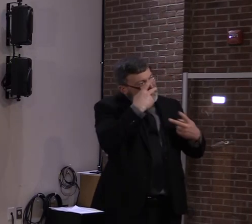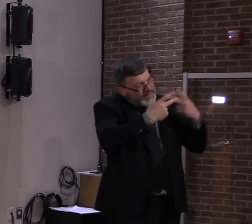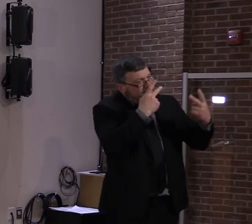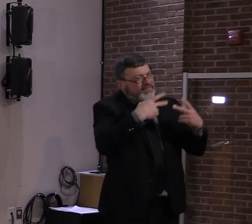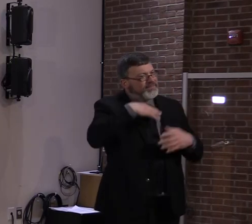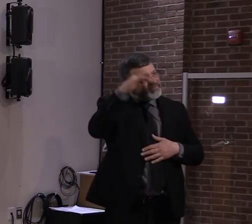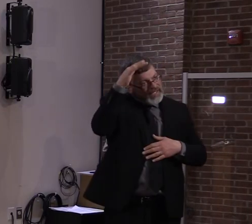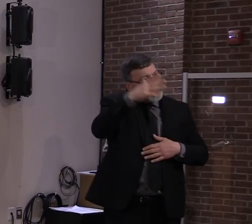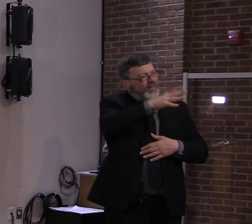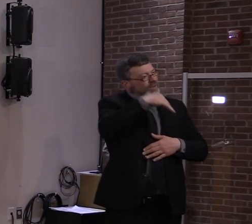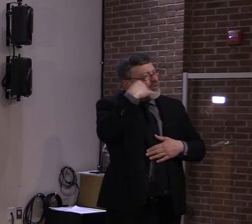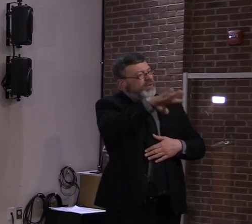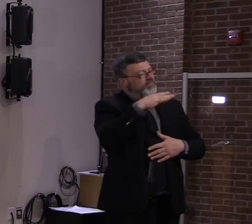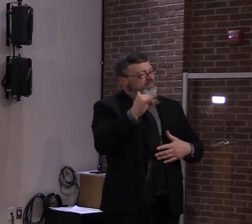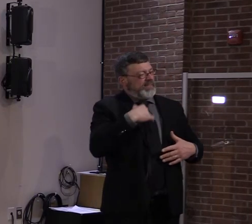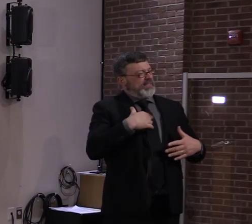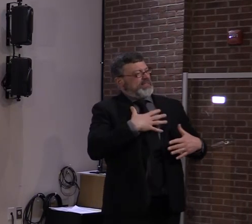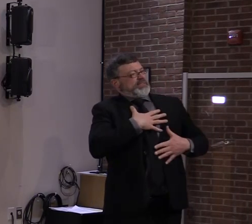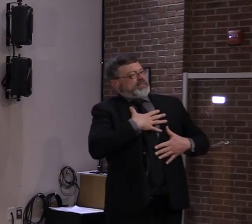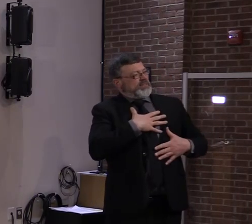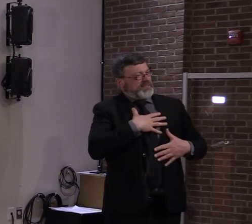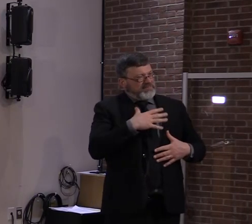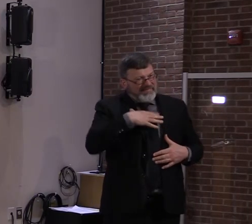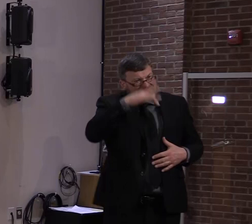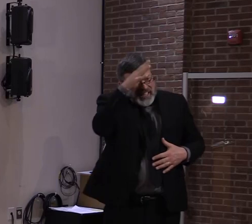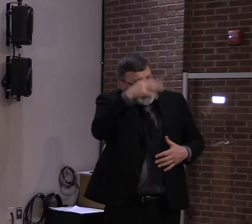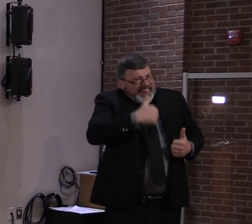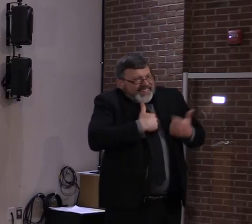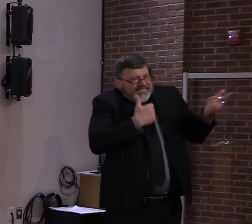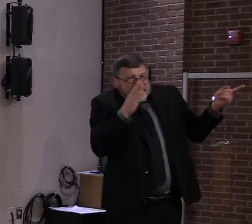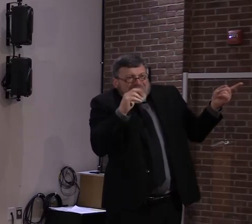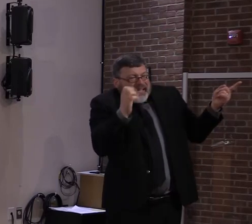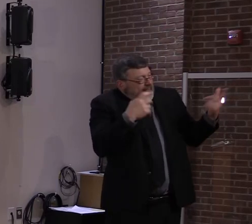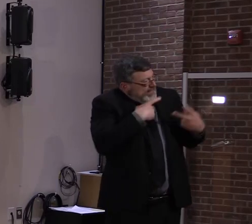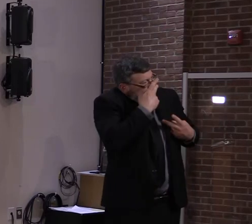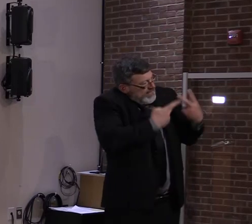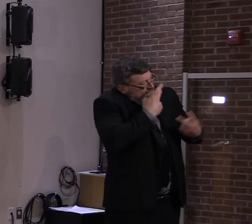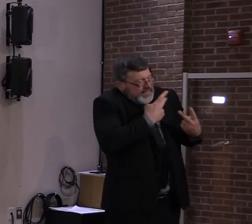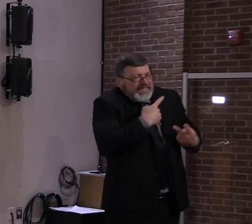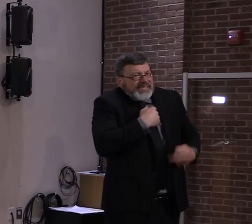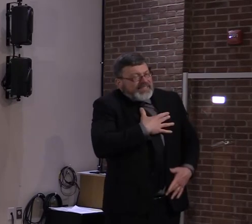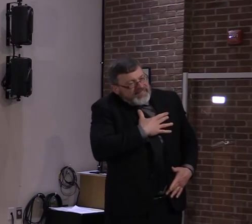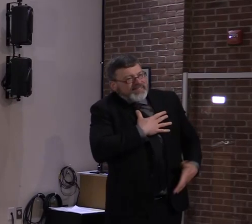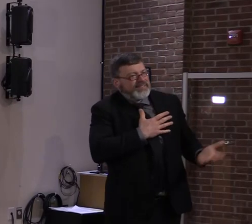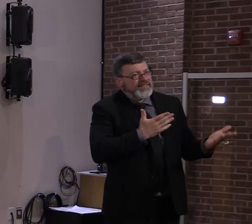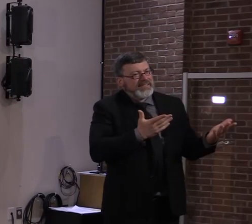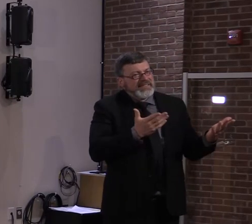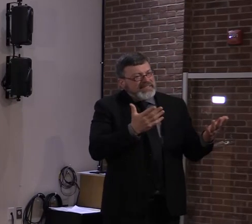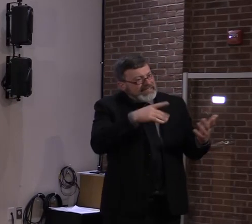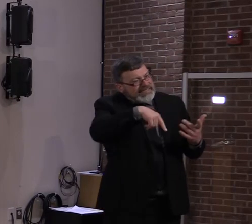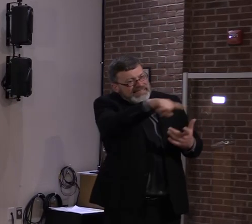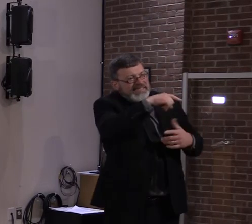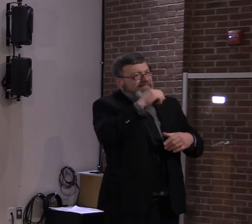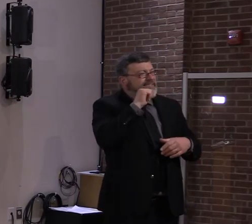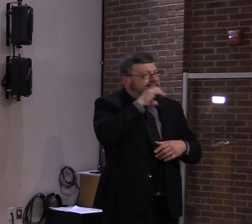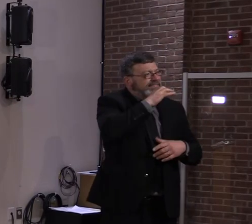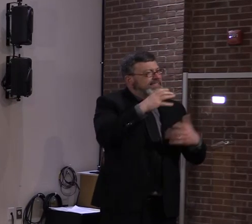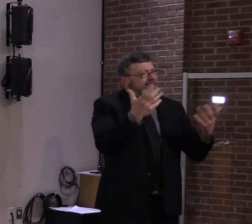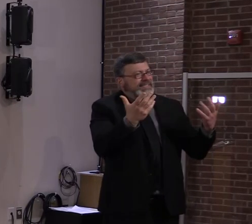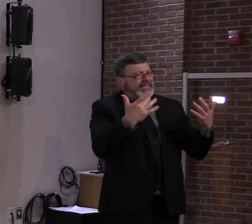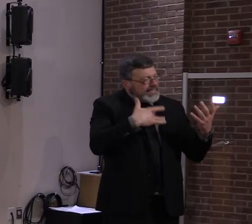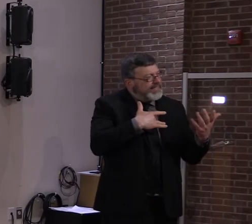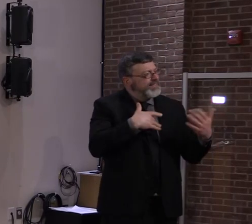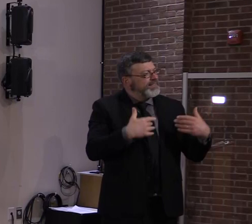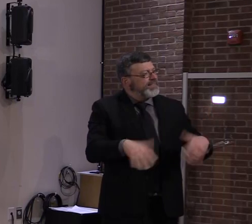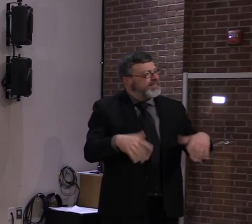personal for me. If the vaccination is not and will not be made mandatory for skilled nursing